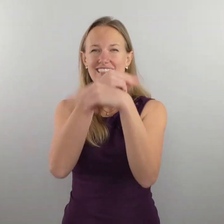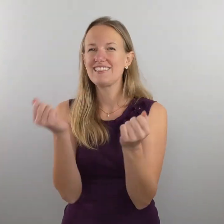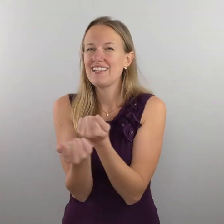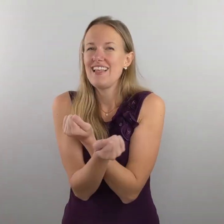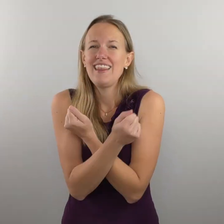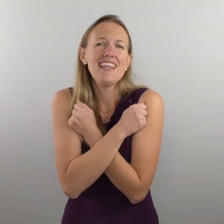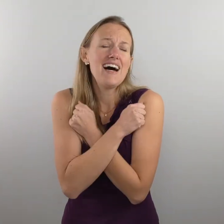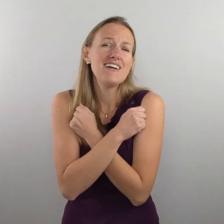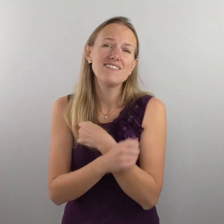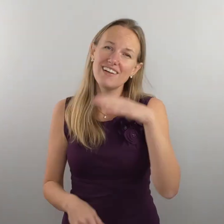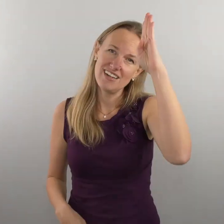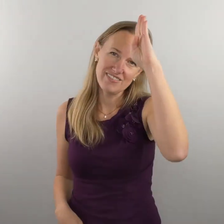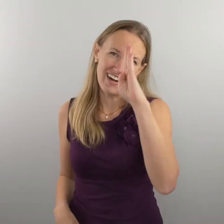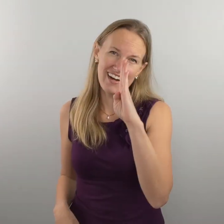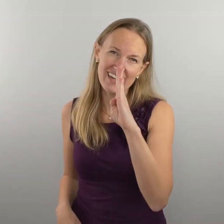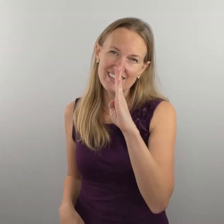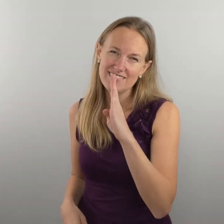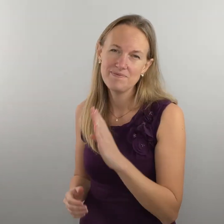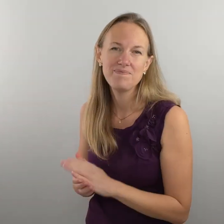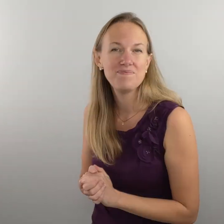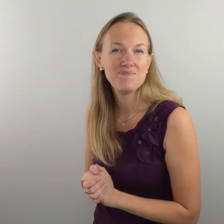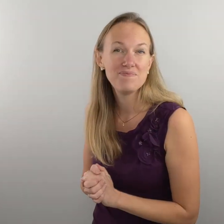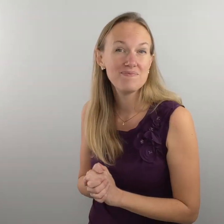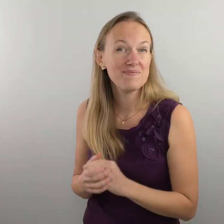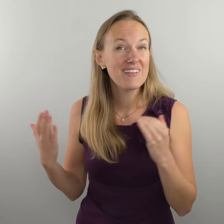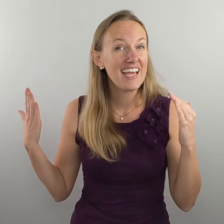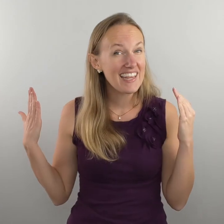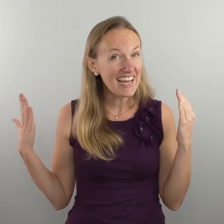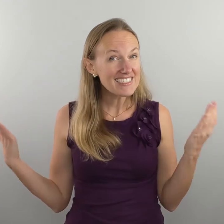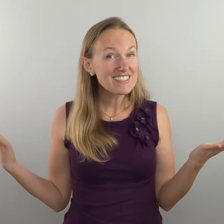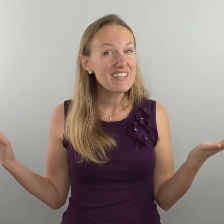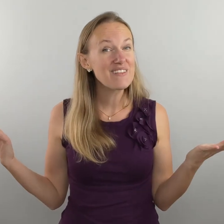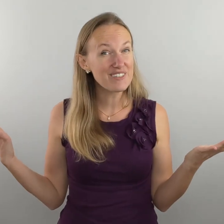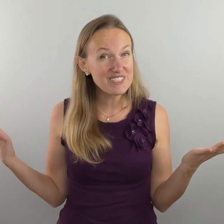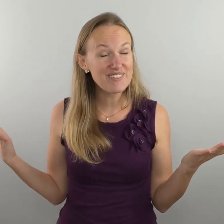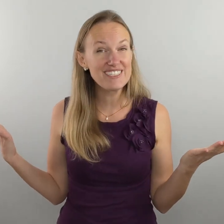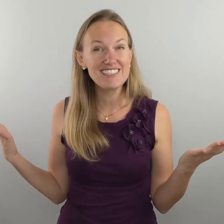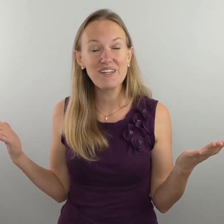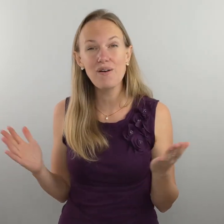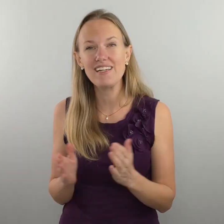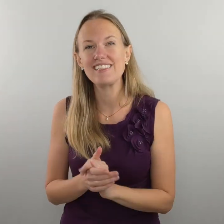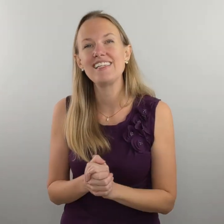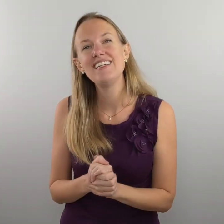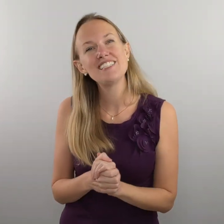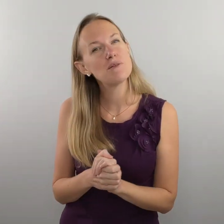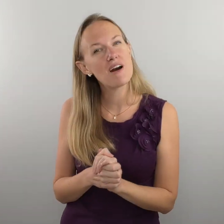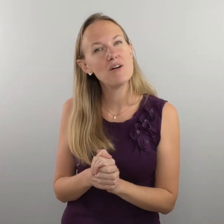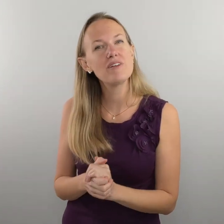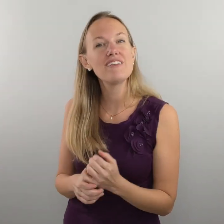reckless love of God. And that's the first verse and the chorus. Tomorrow we'll learn